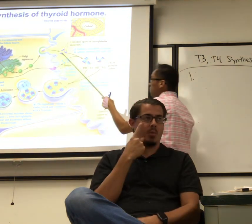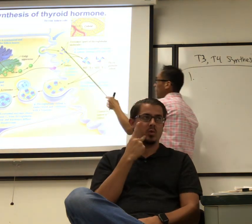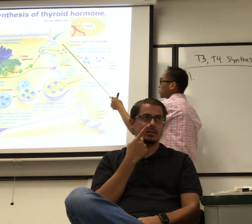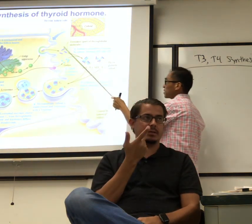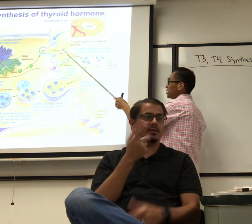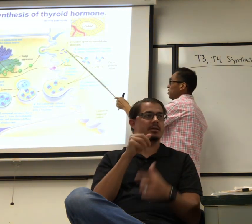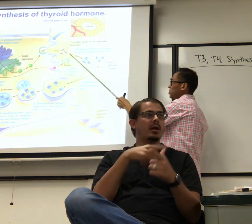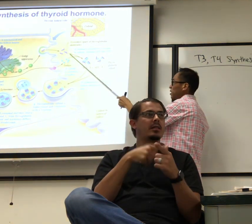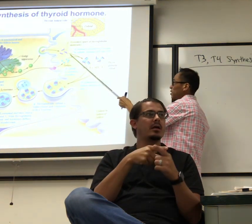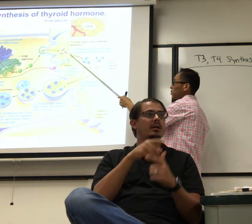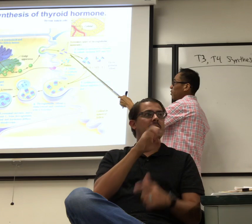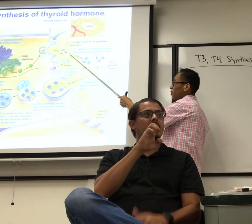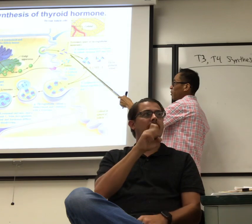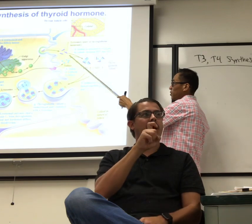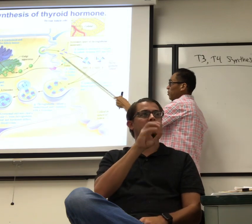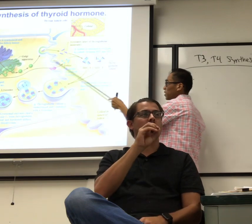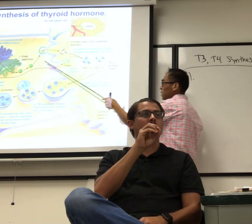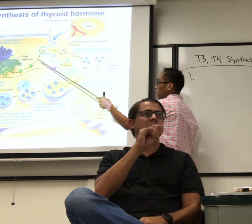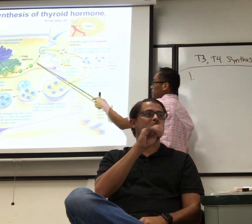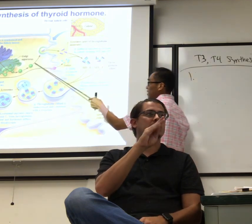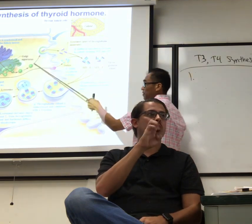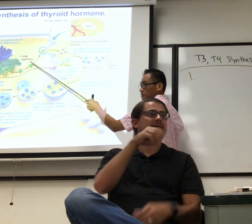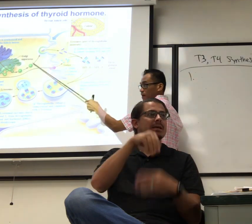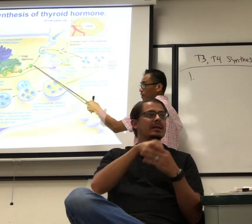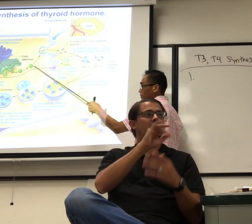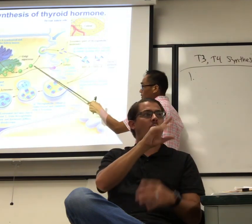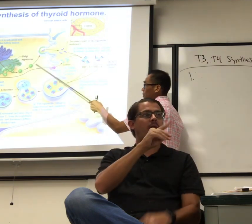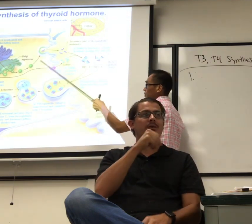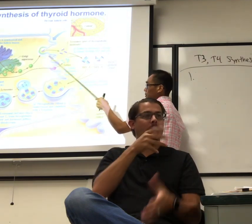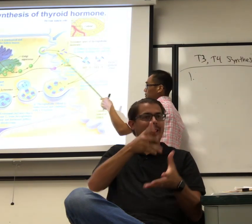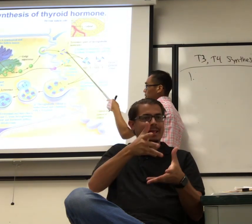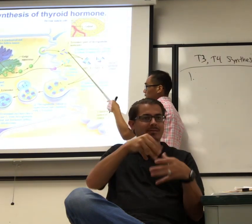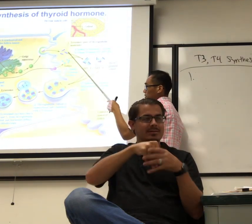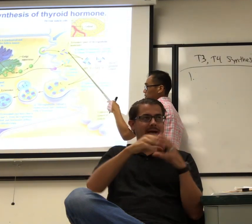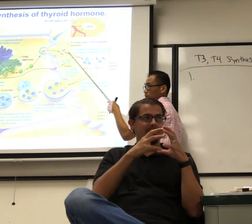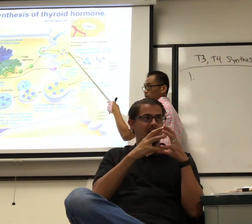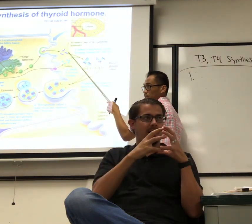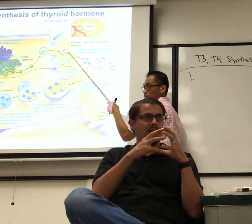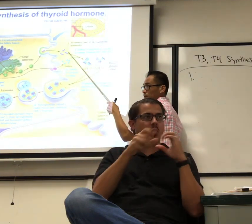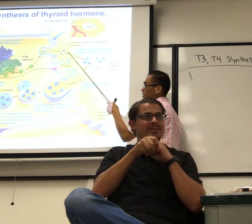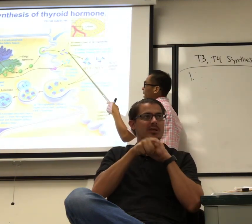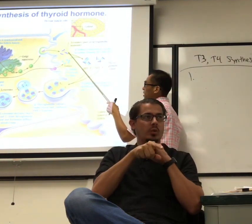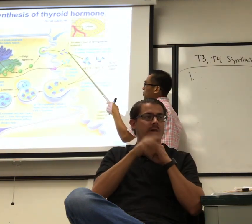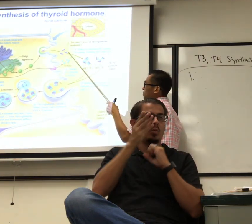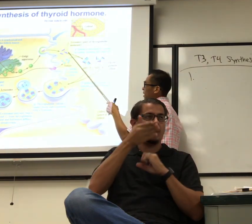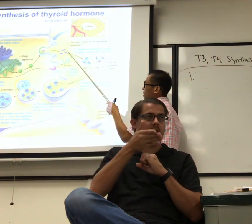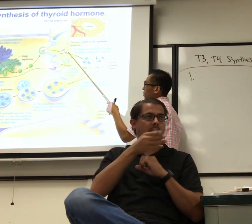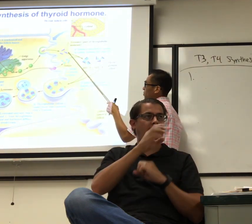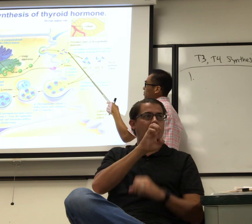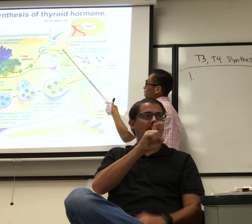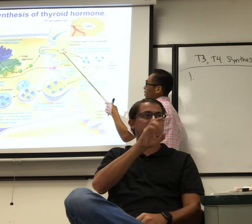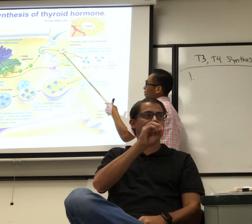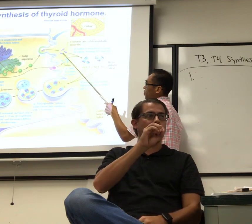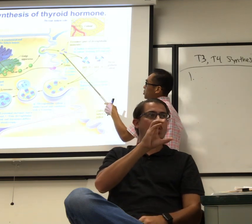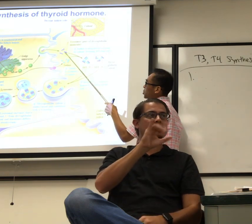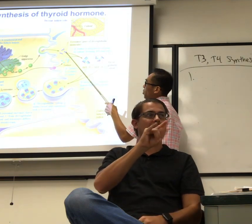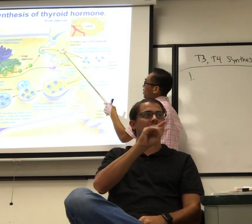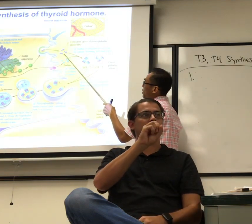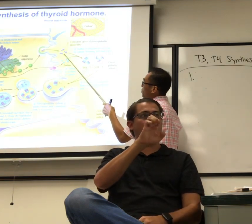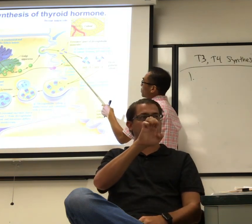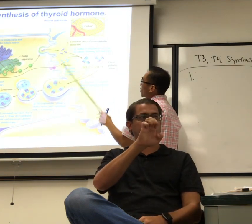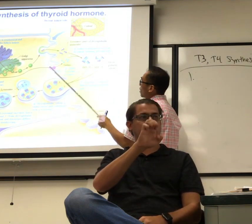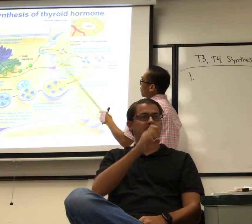ER, Golgi-R apparatus, just making the protein, and you exocytose it into the colon. You don't keep